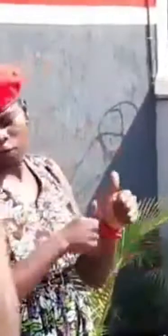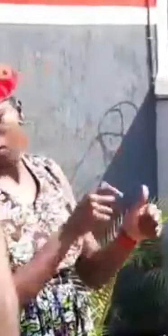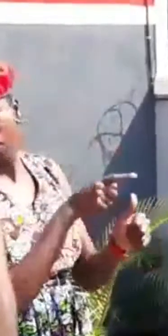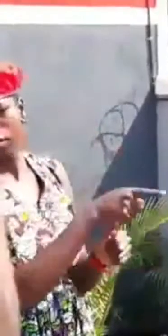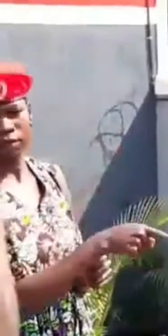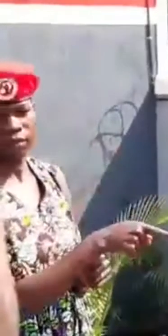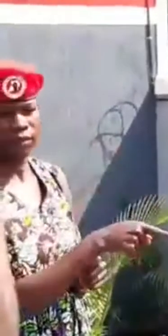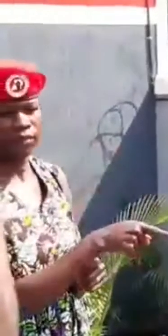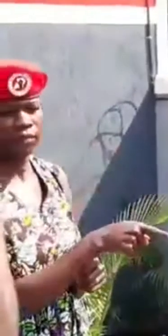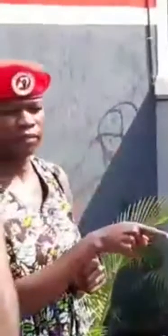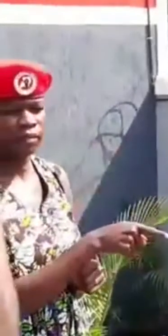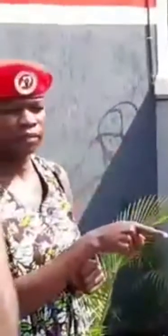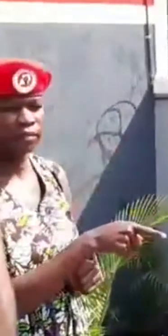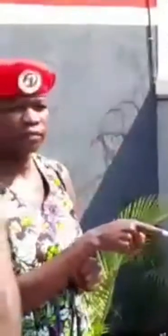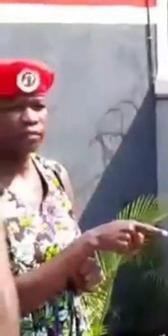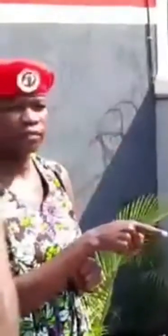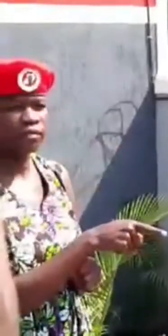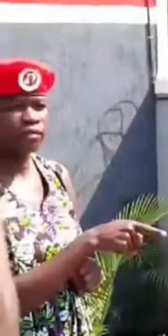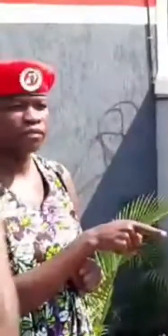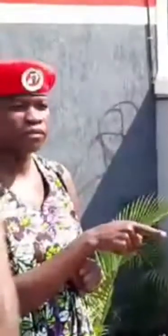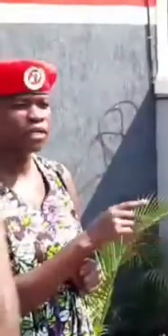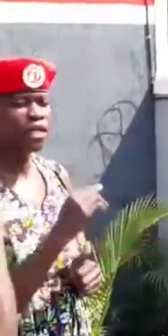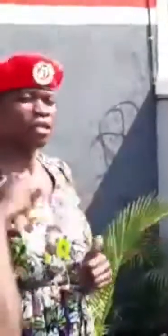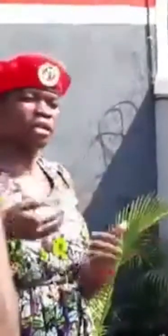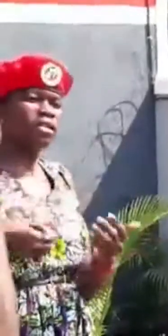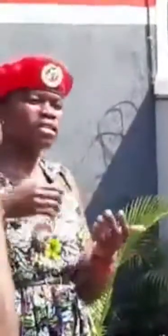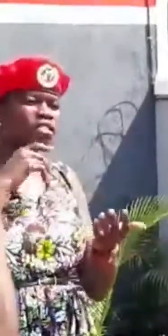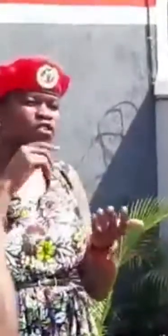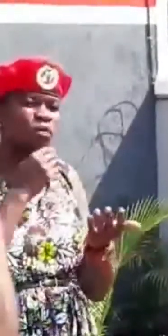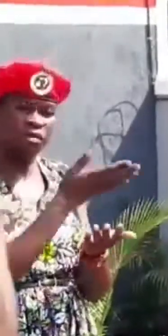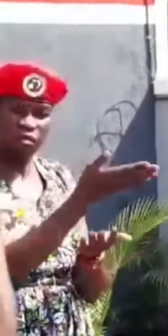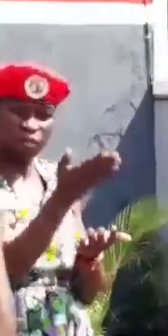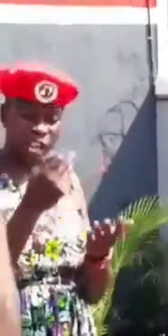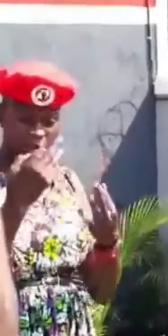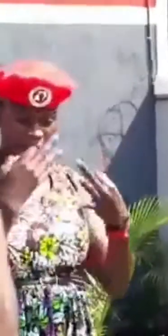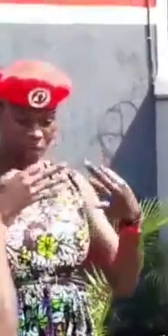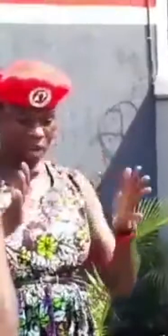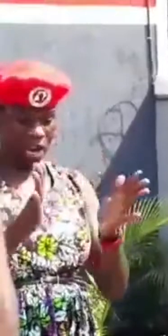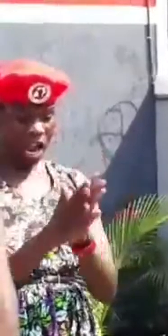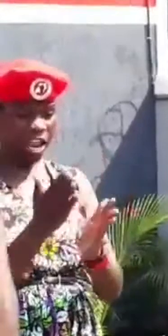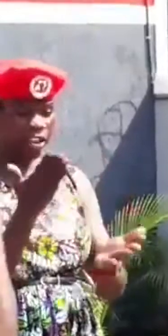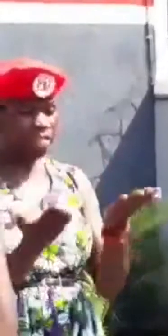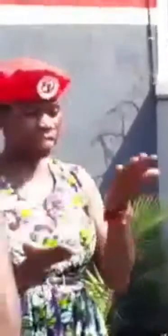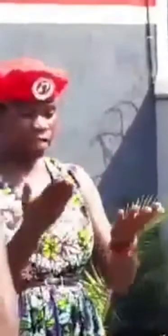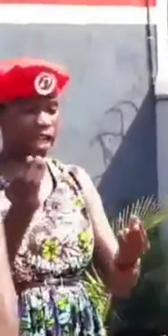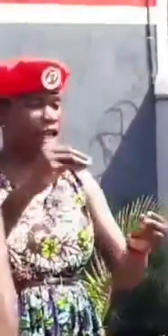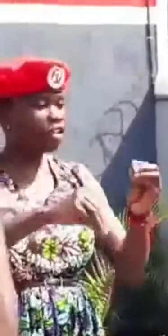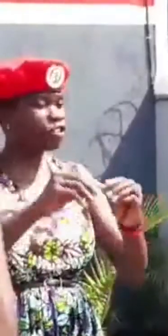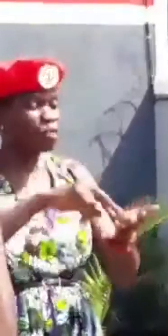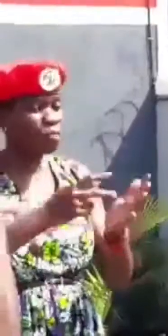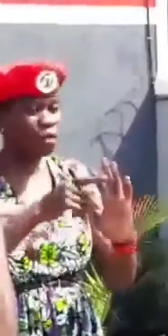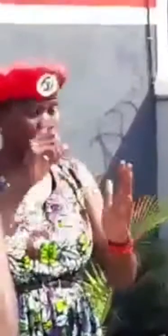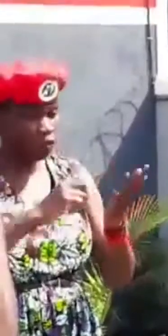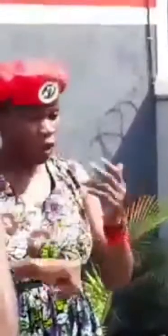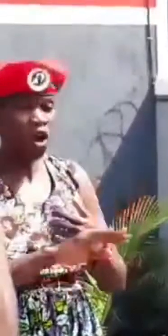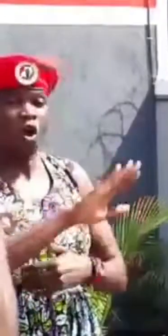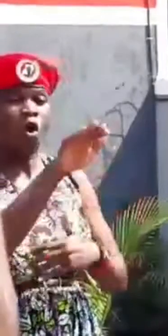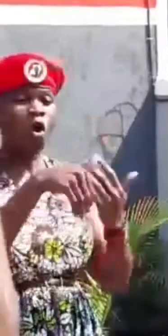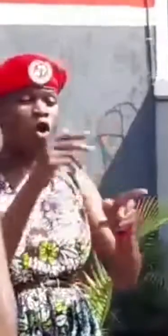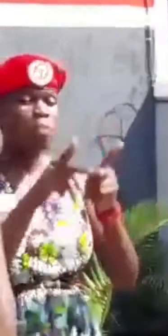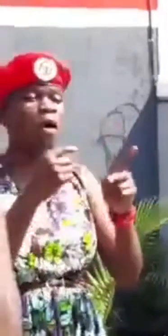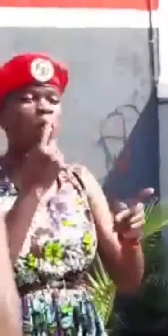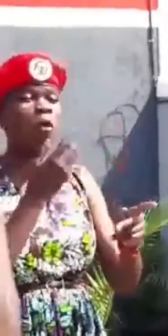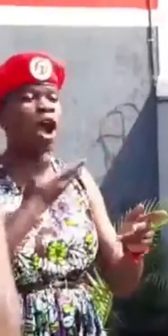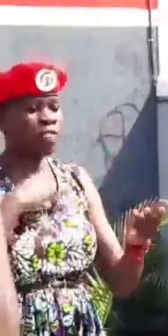Constitution of Uganda. Ladies and gentlemen, a free and fair election means that everybody who has a right